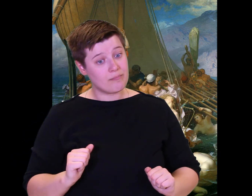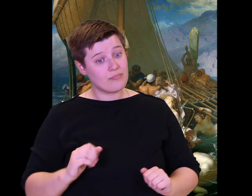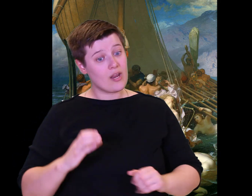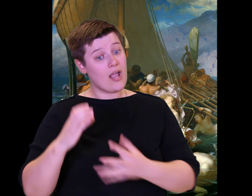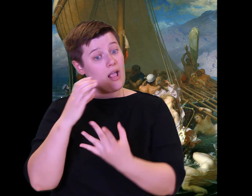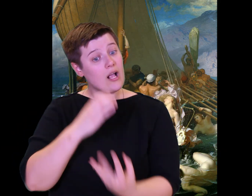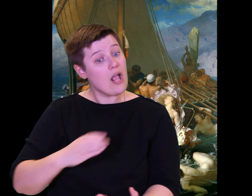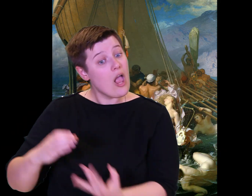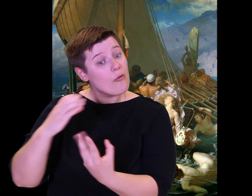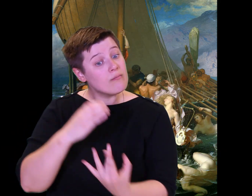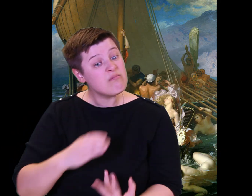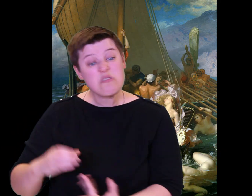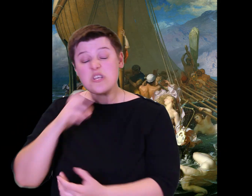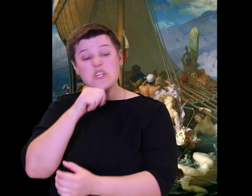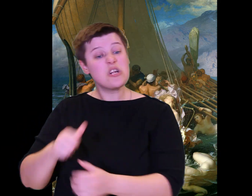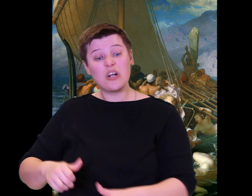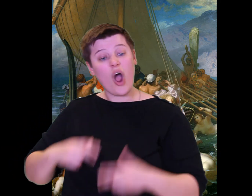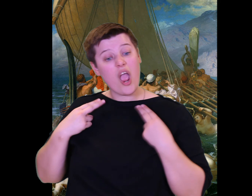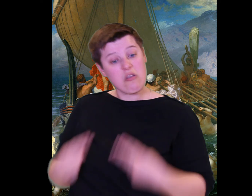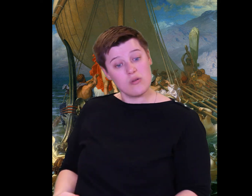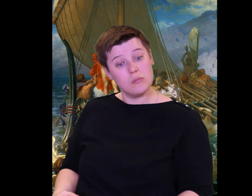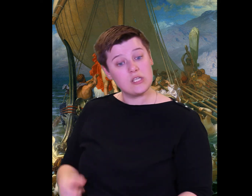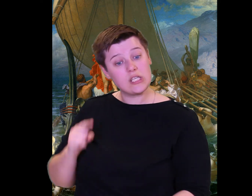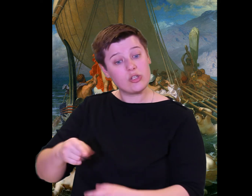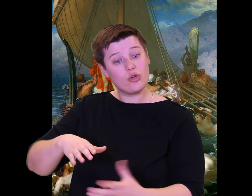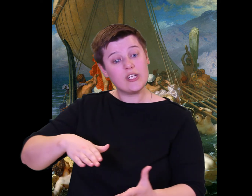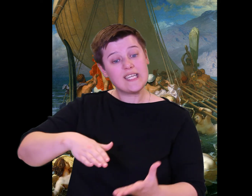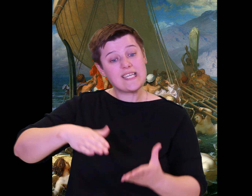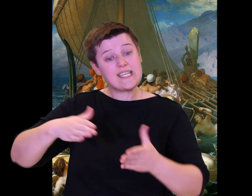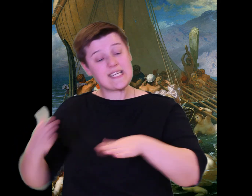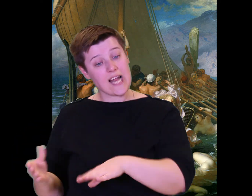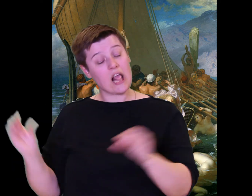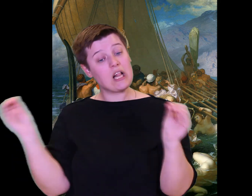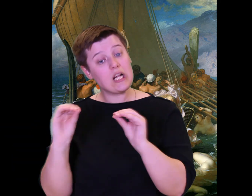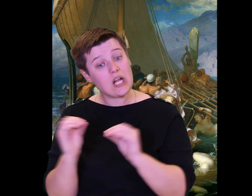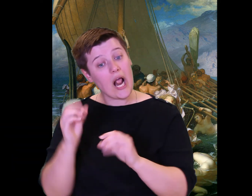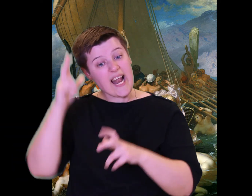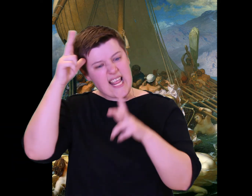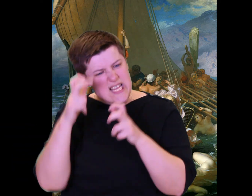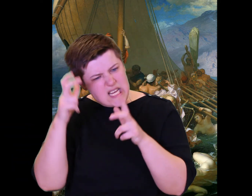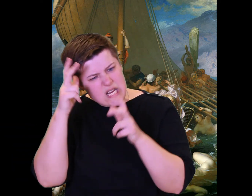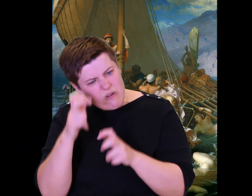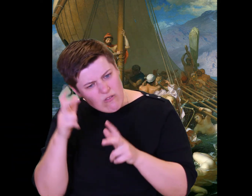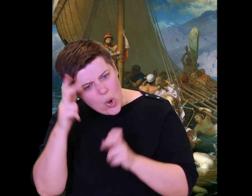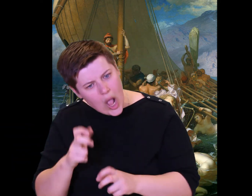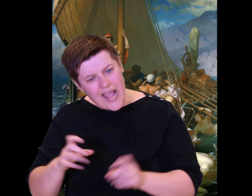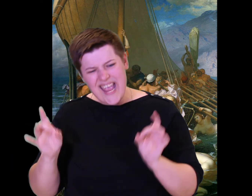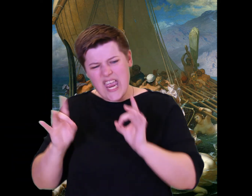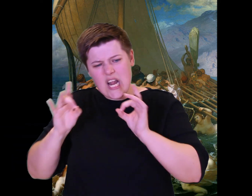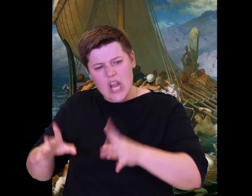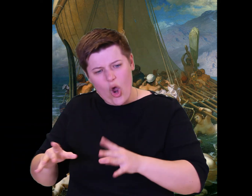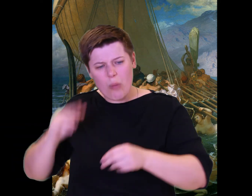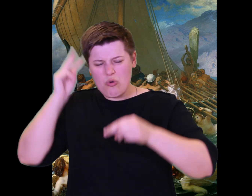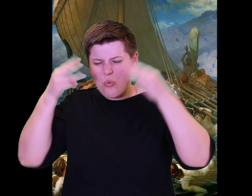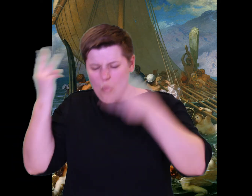I answered, "Goddess, please, tell me the truth. Is there no other way? Or can I